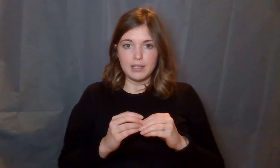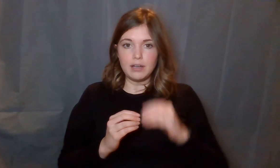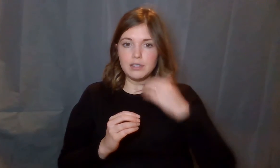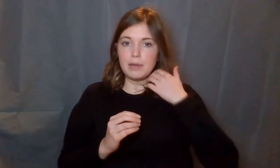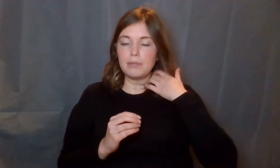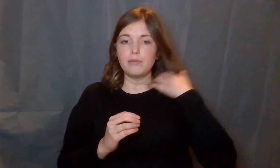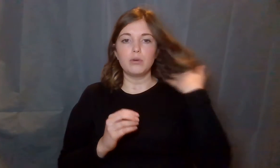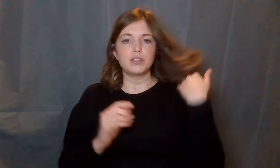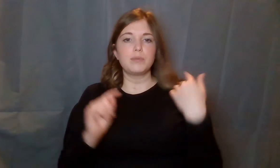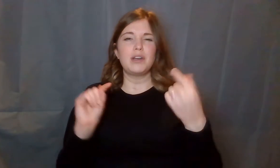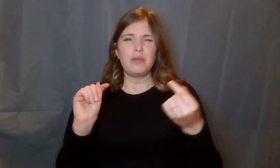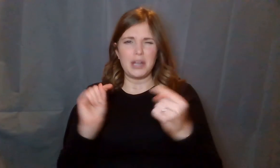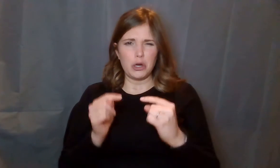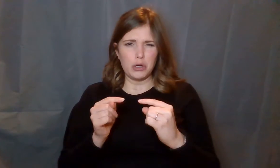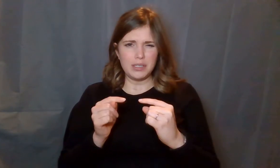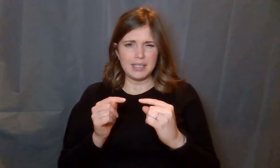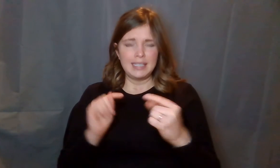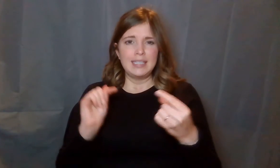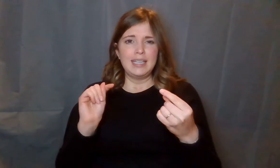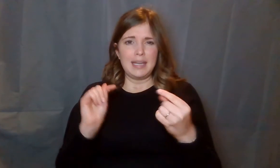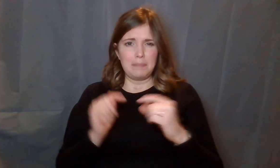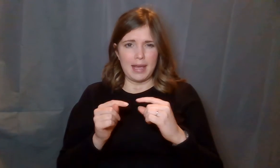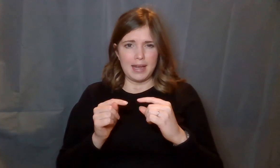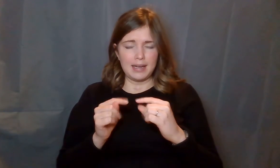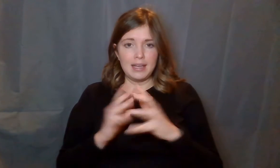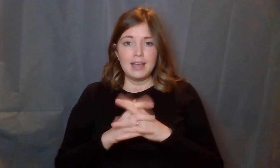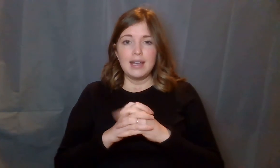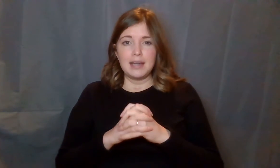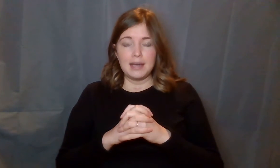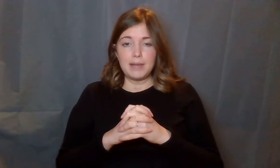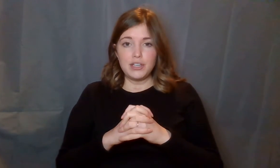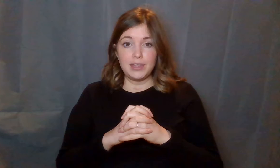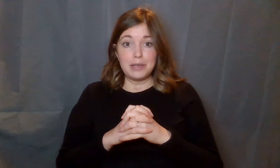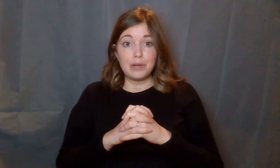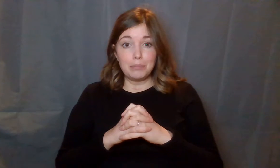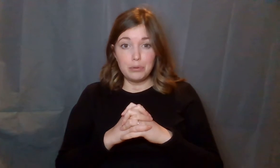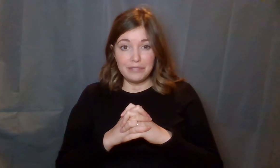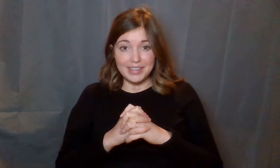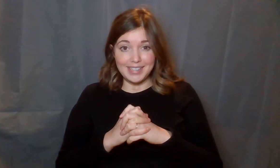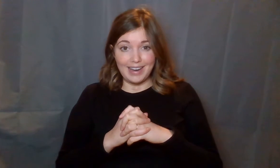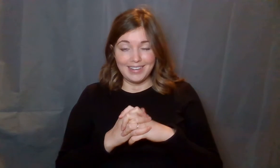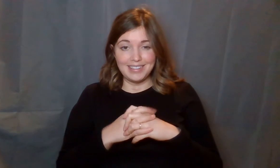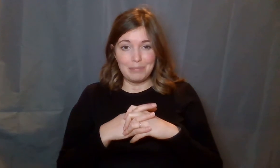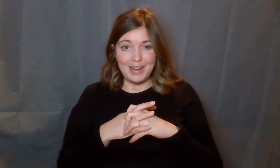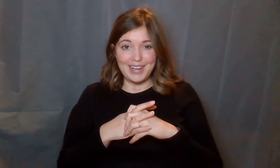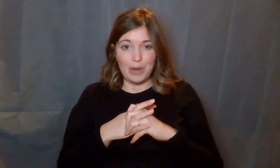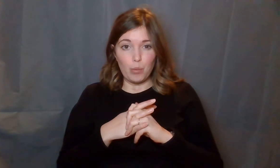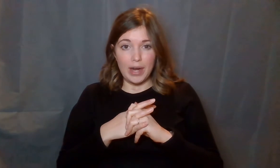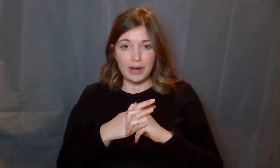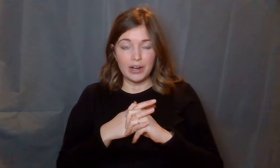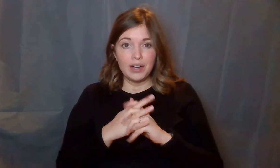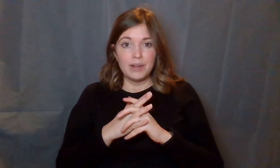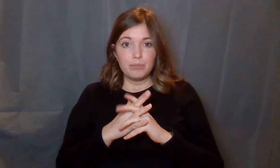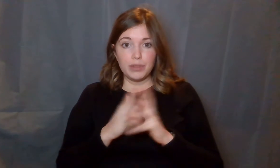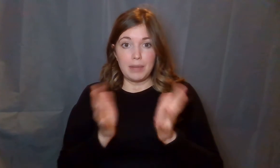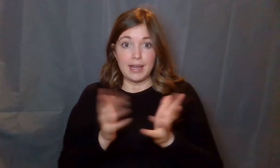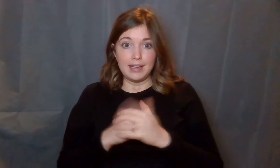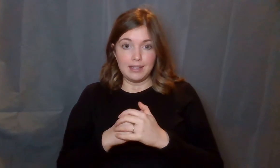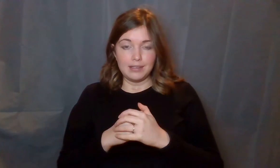have talked about before, so we know like hurt and pain. And I had mentioned that you can move this sign depending on where the pain is.